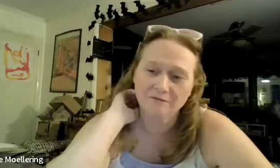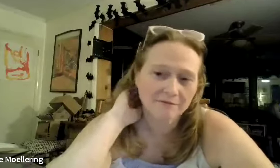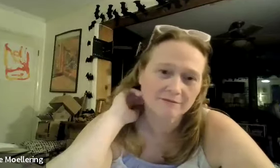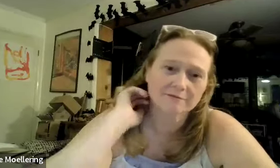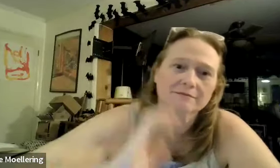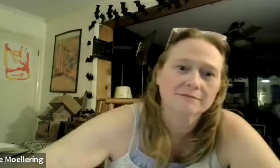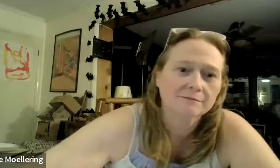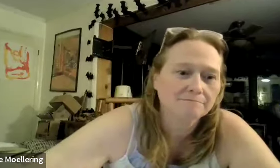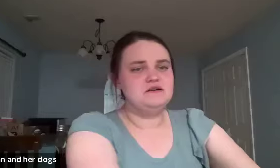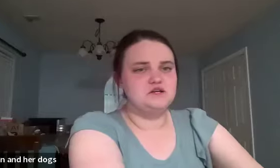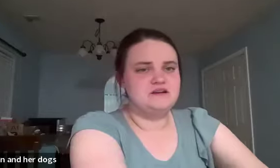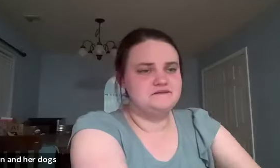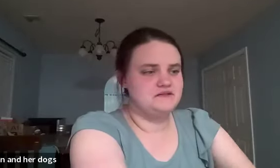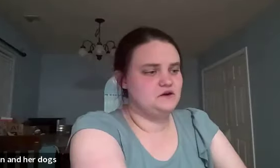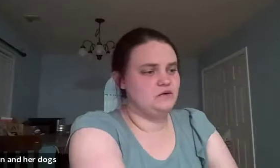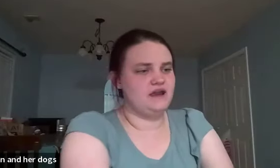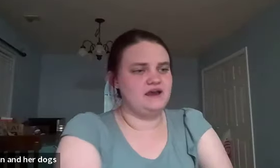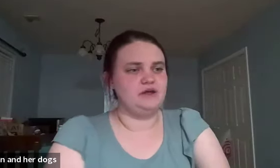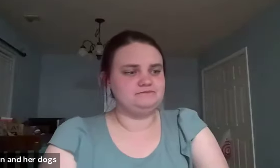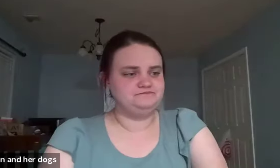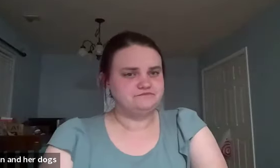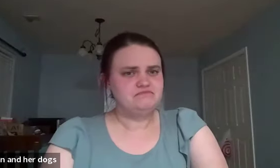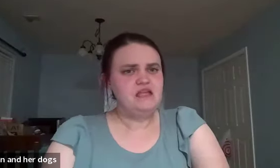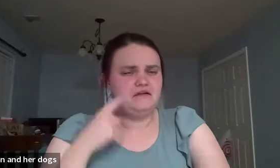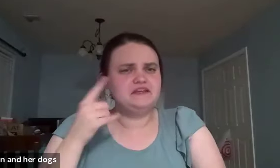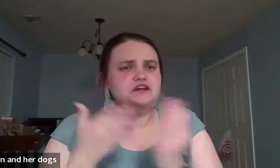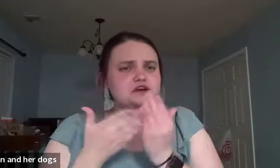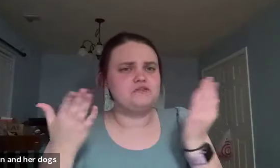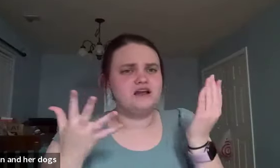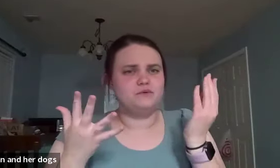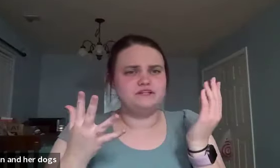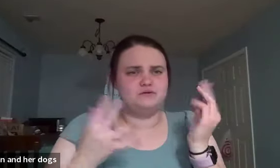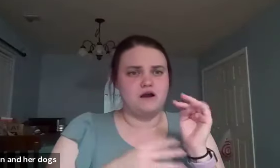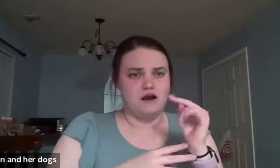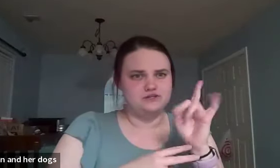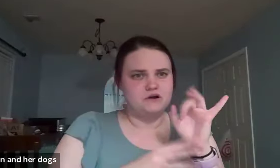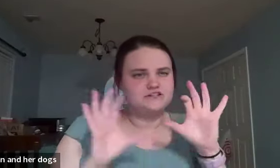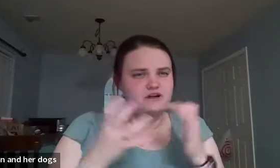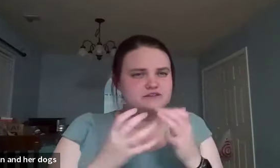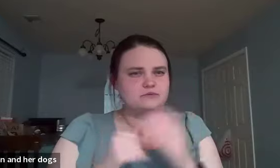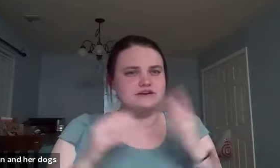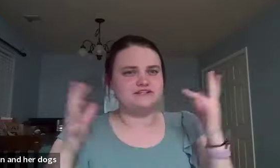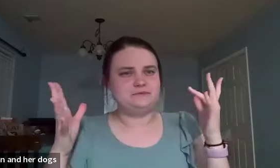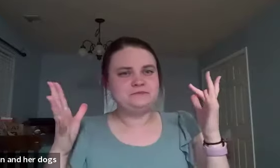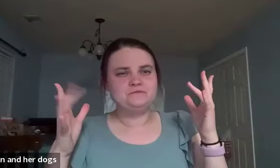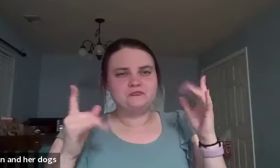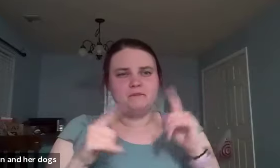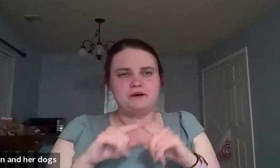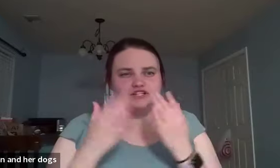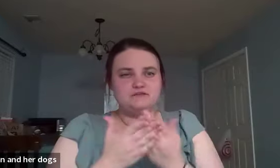know. I think it could be a fun little one to add. Like, I think it could go with kind of when we do our hodgepodge class where we kind of do a bunch of